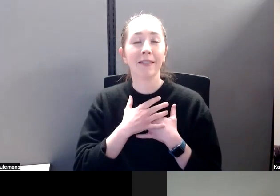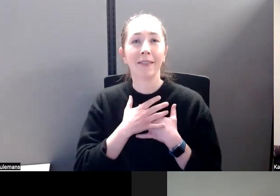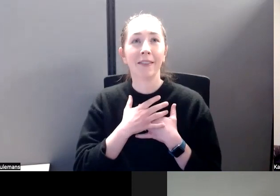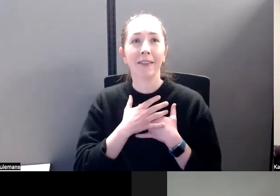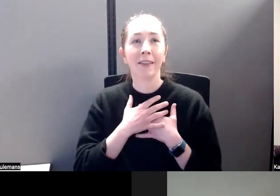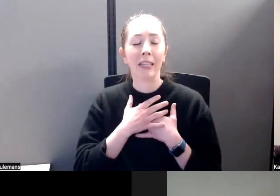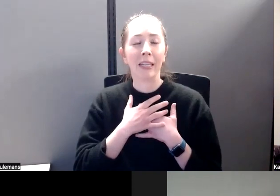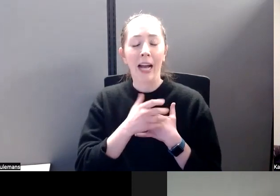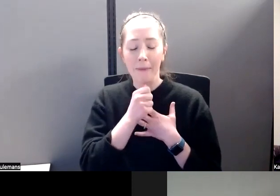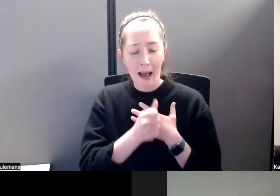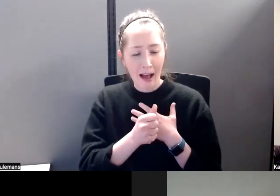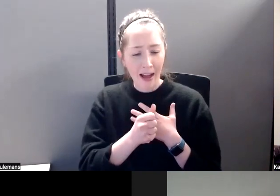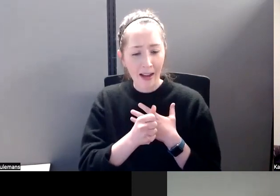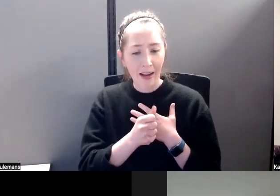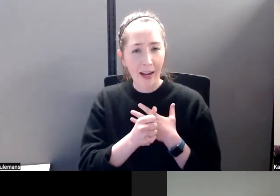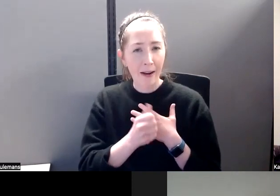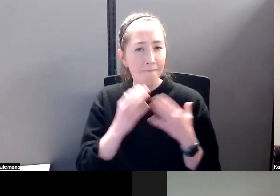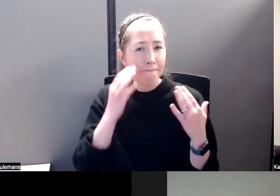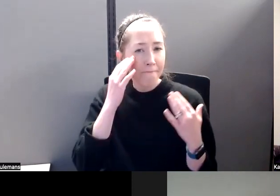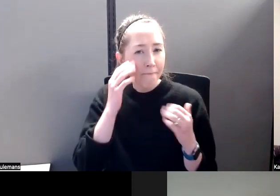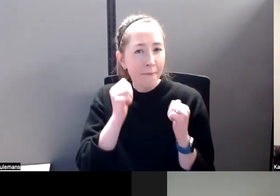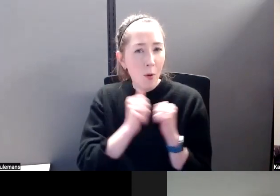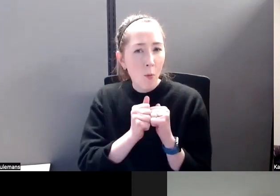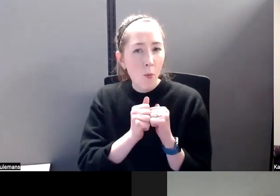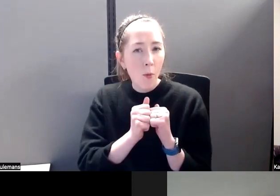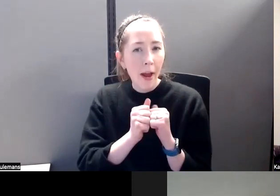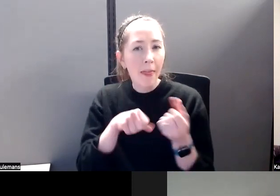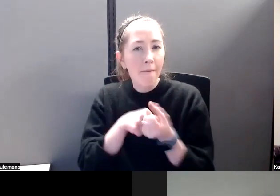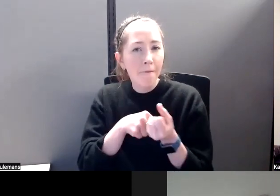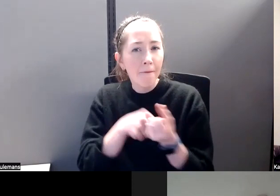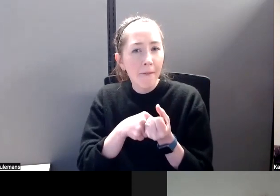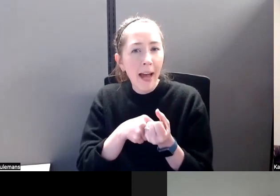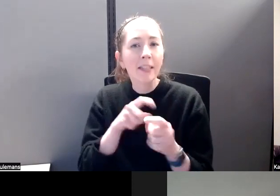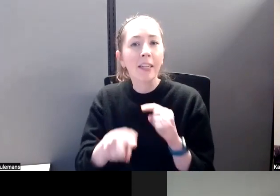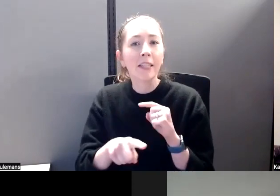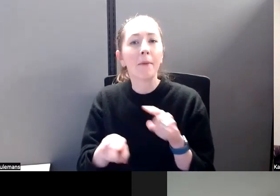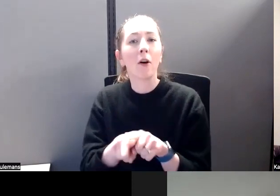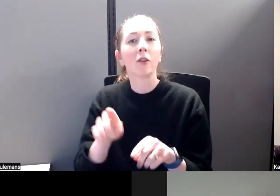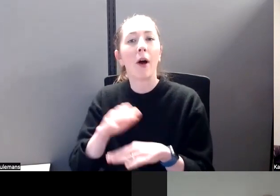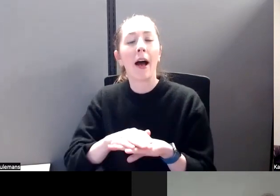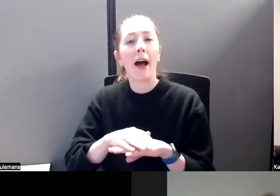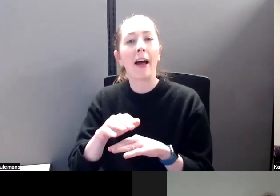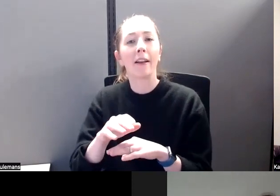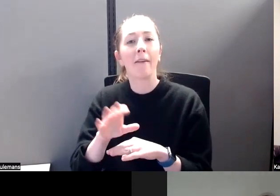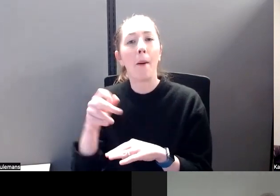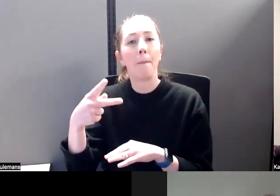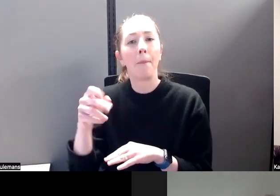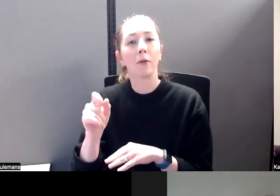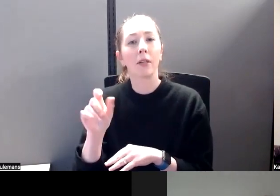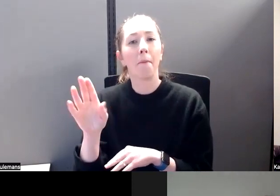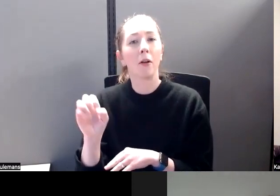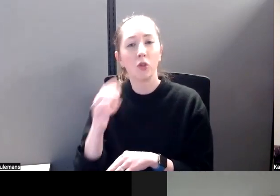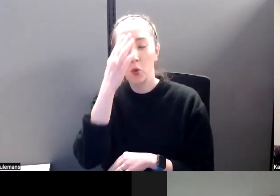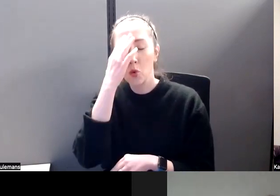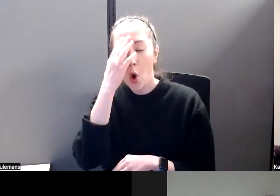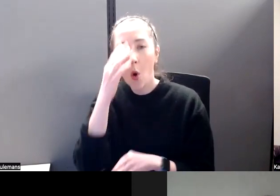I'm not unfamiliar with dedicated fans because I'm on Signed Sealed, and the postables are, you know,